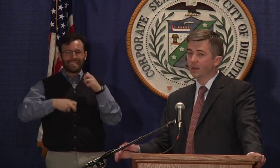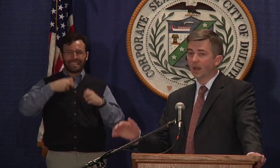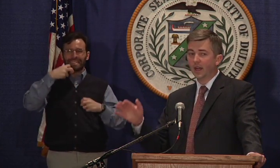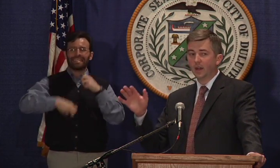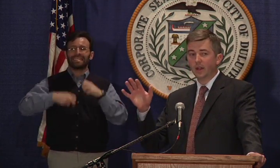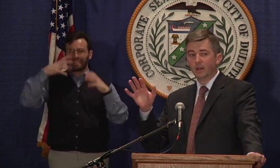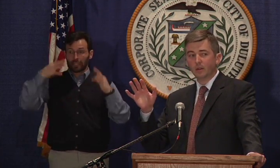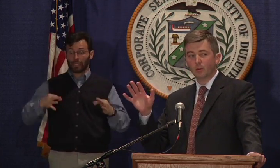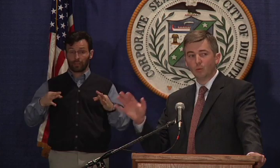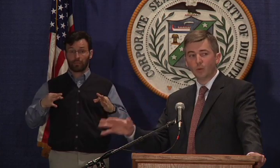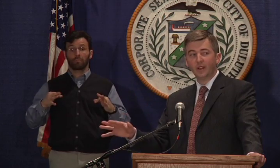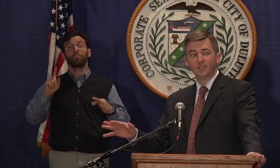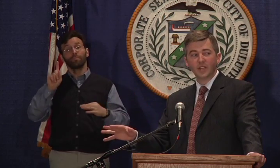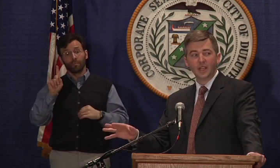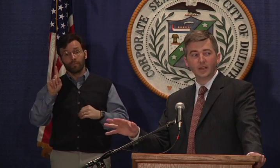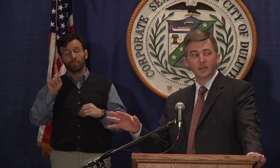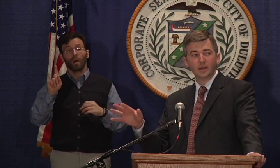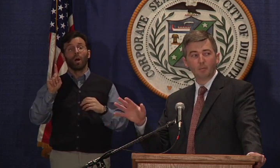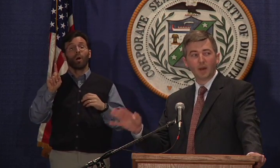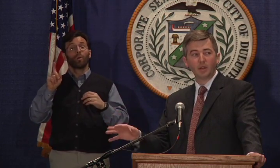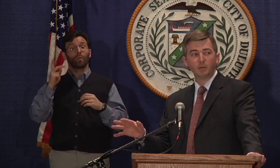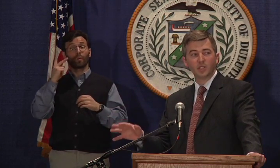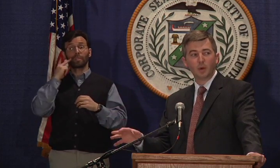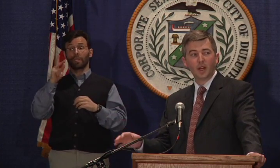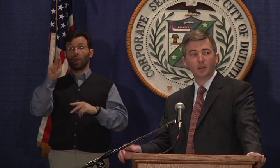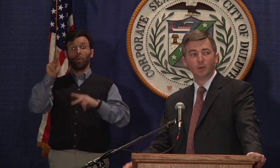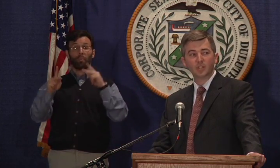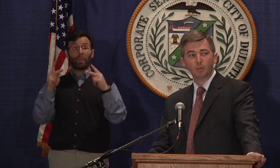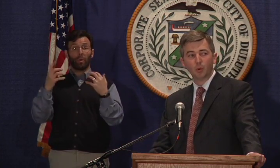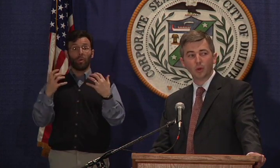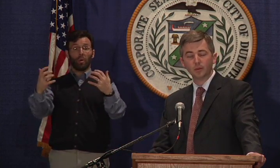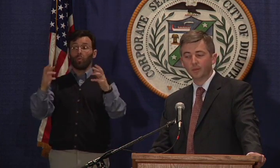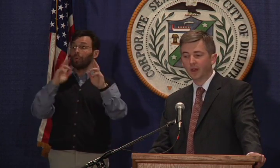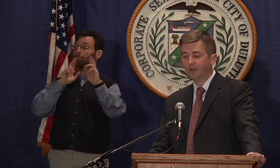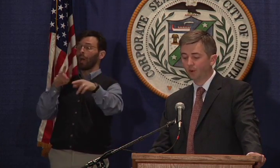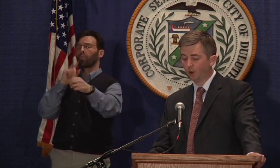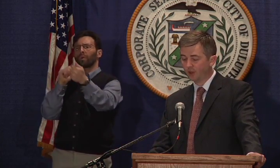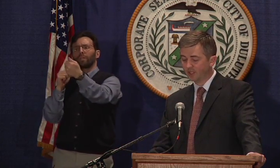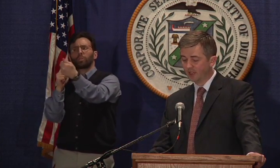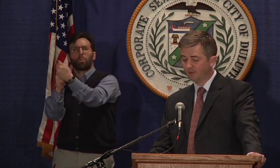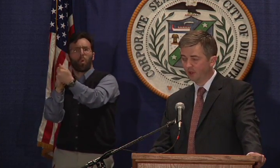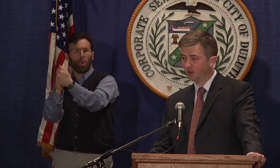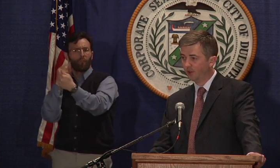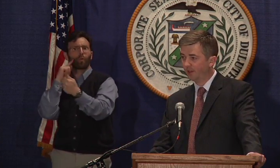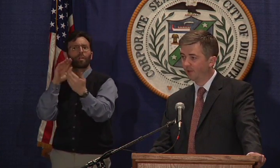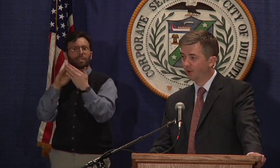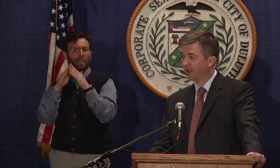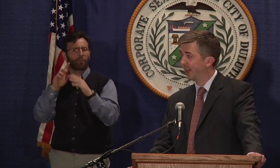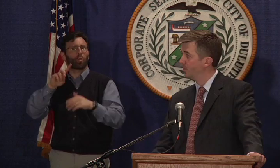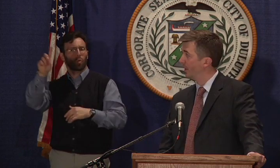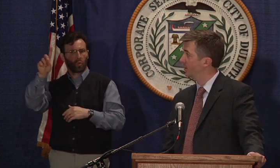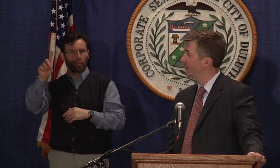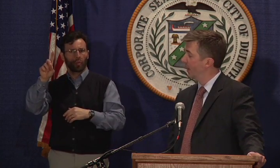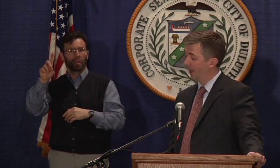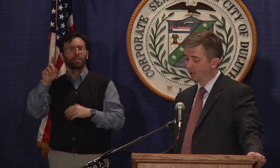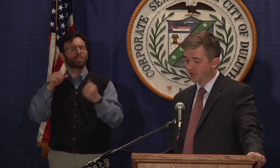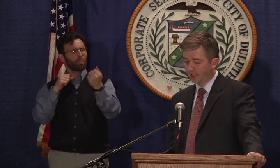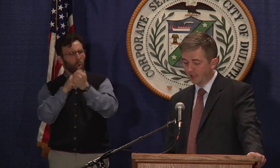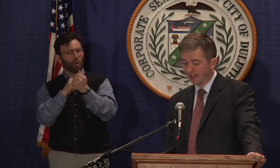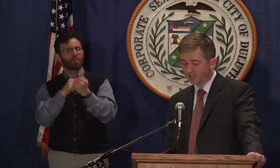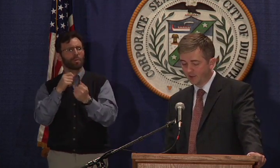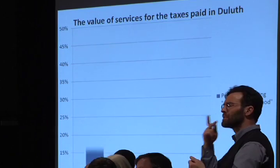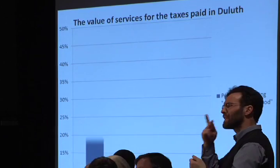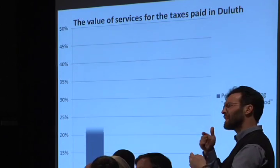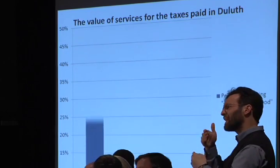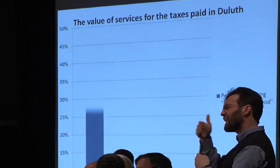that, we have seen the public respond with support for the city of Duluth and for the taxpayers. And you'll